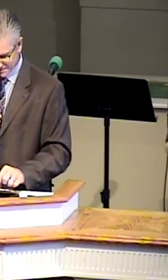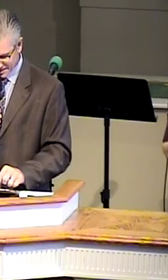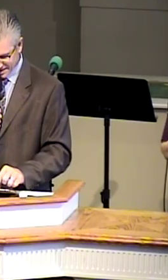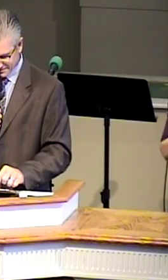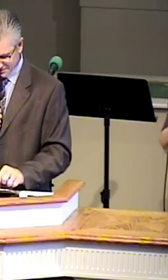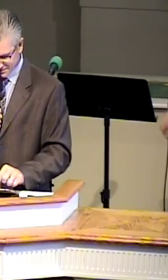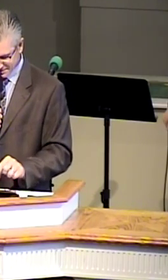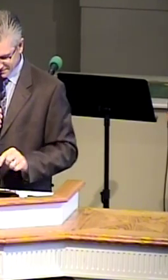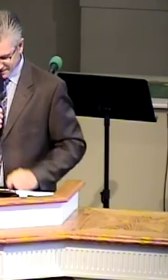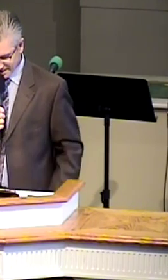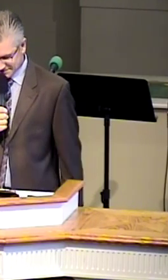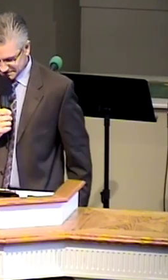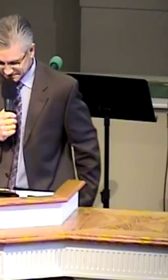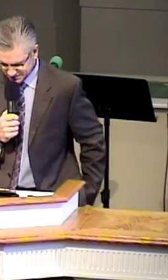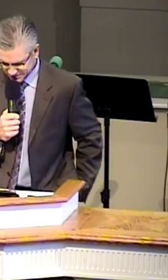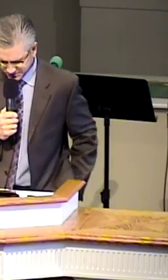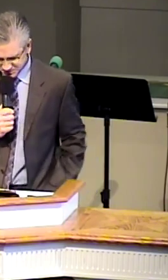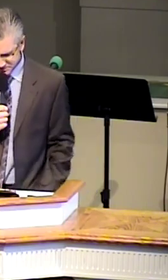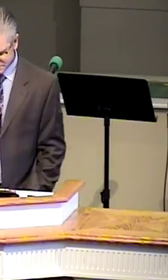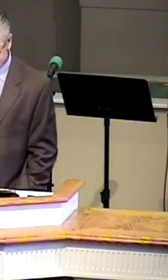Acts chapter 8, verse